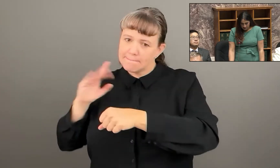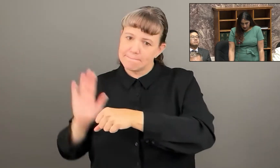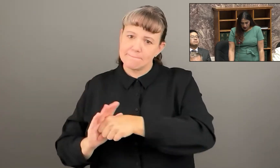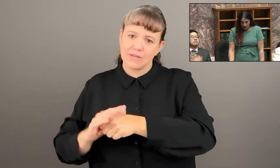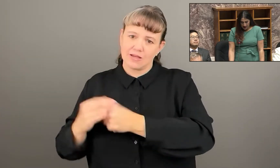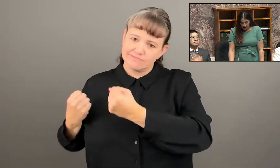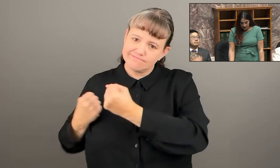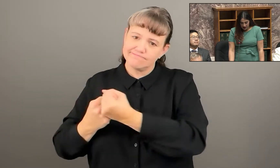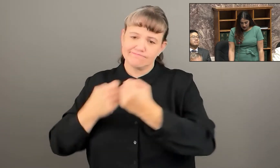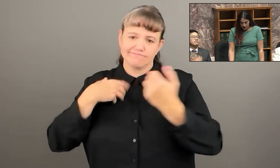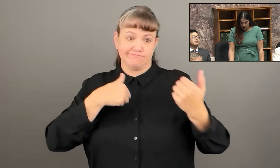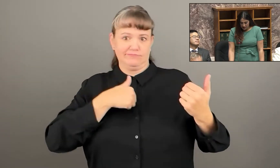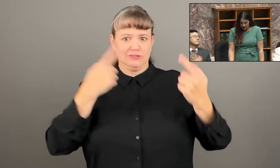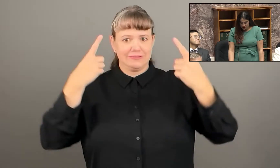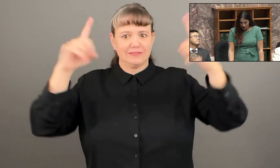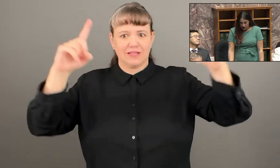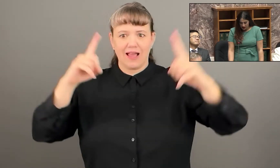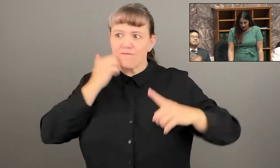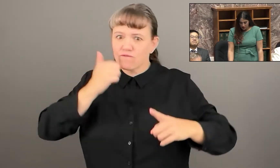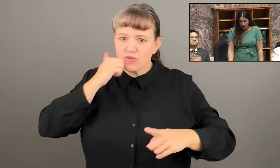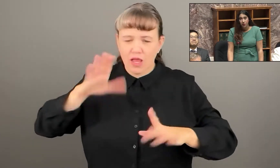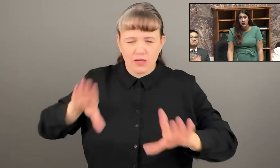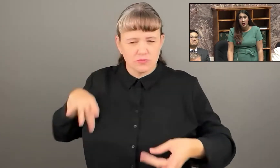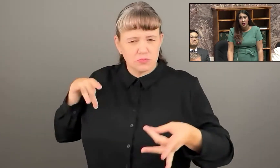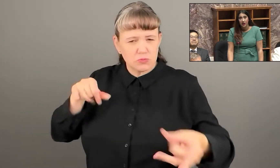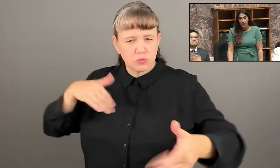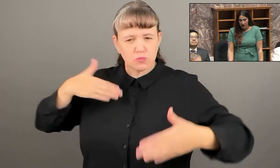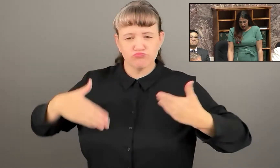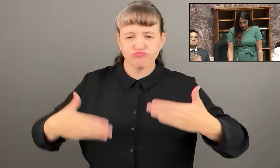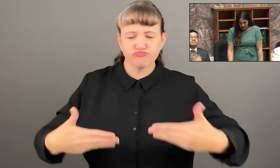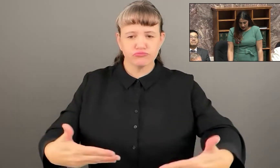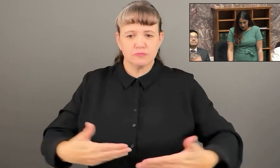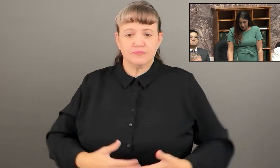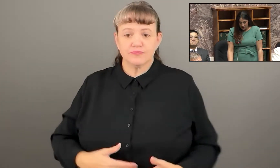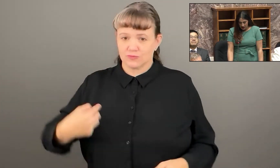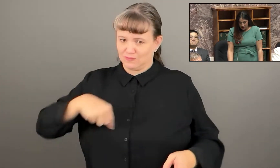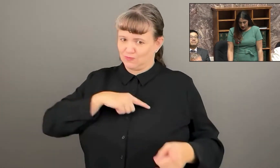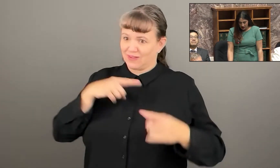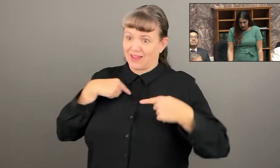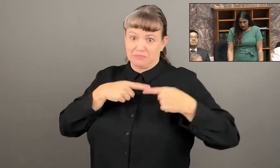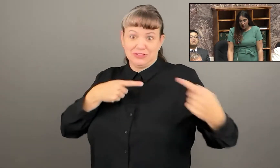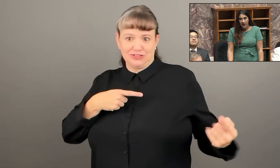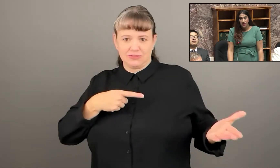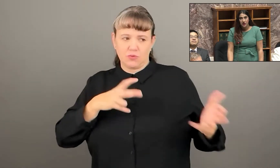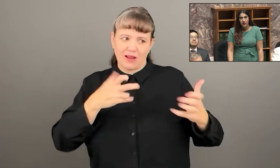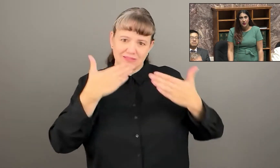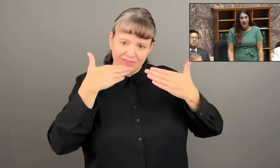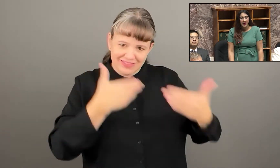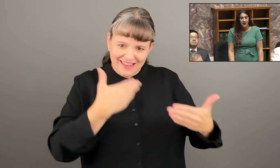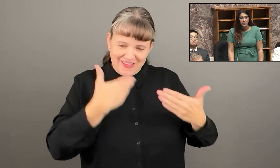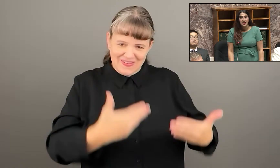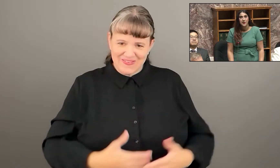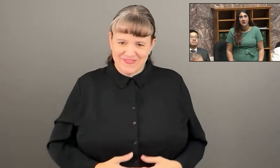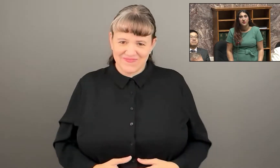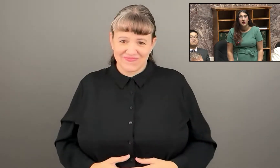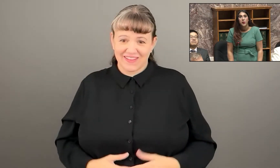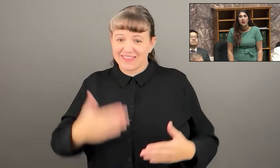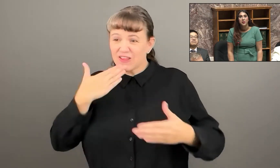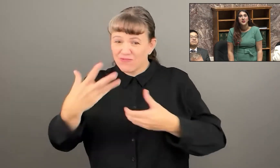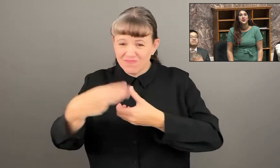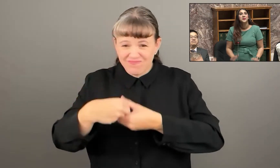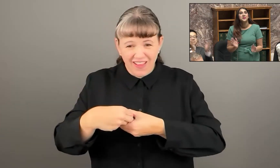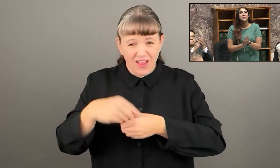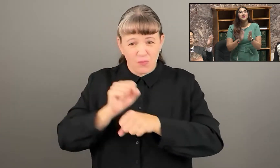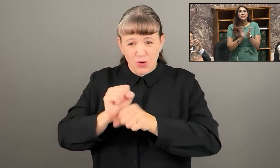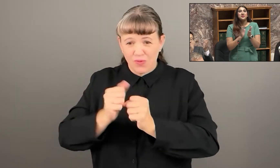lives. On behalf of the official opposition caucus, we appreciate you. Thank you for being here and for all that you do. Can the House please make them feel